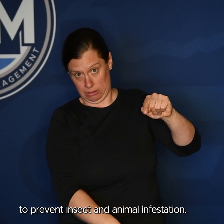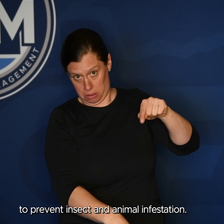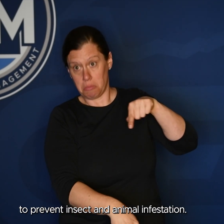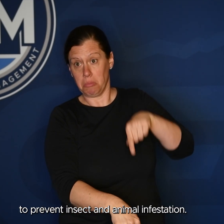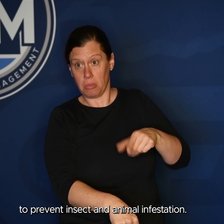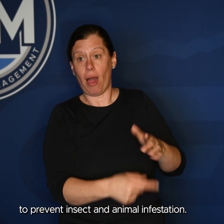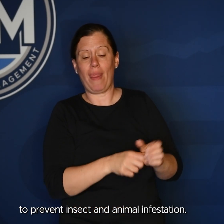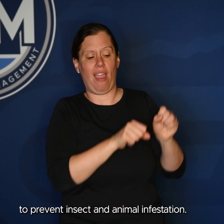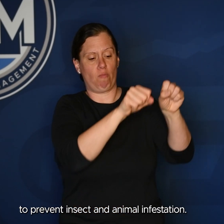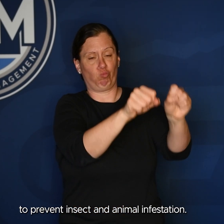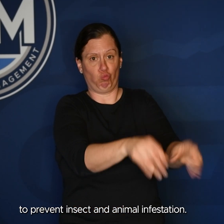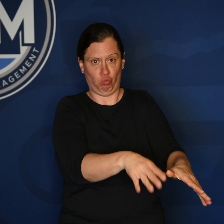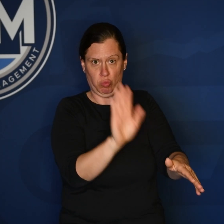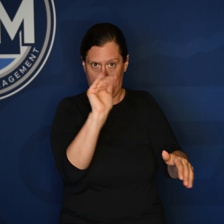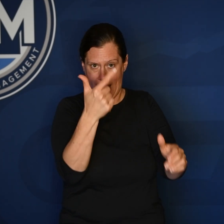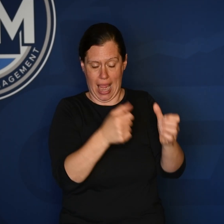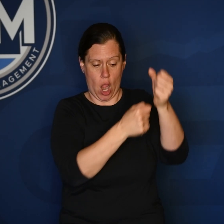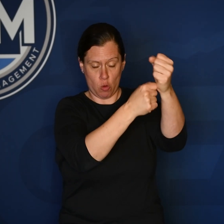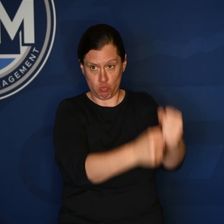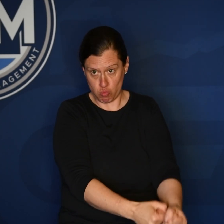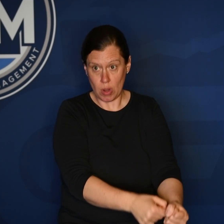animal infestation.